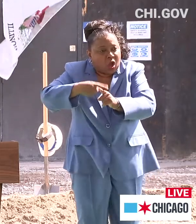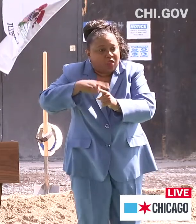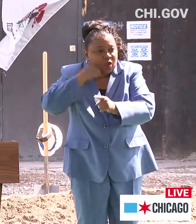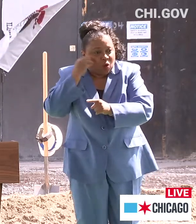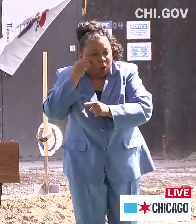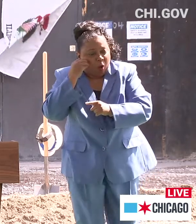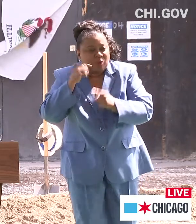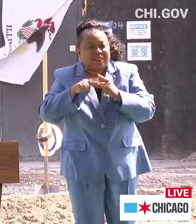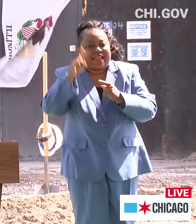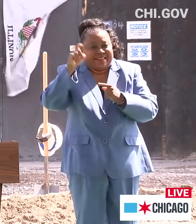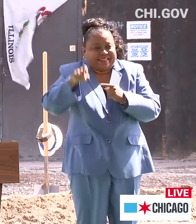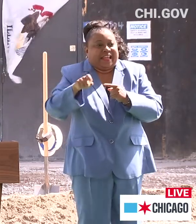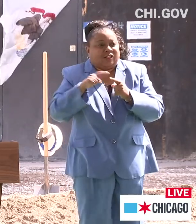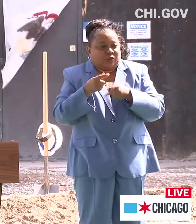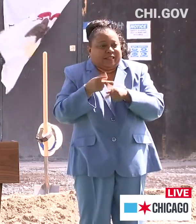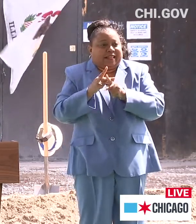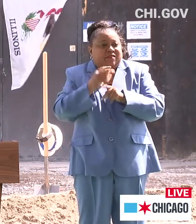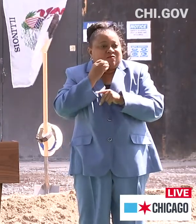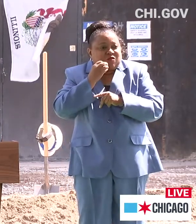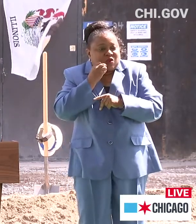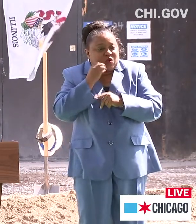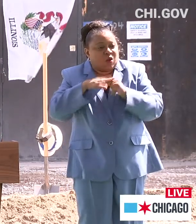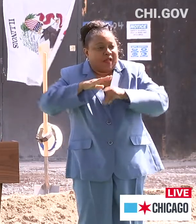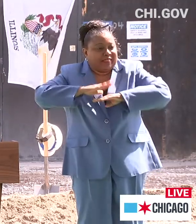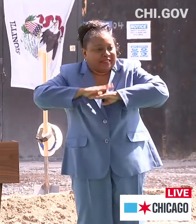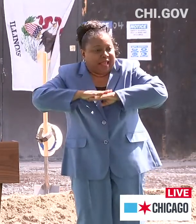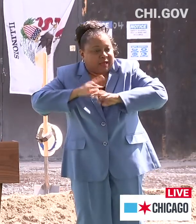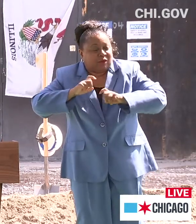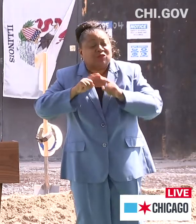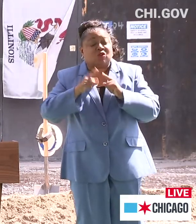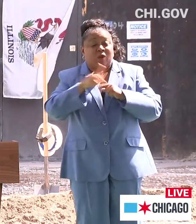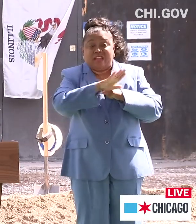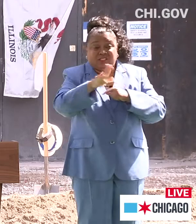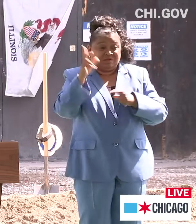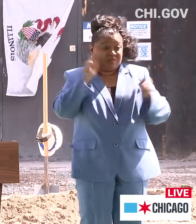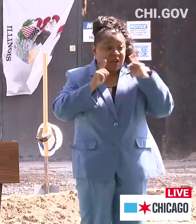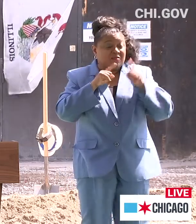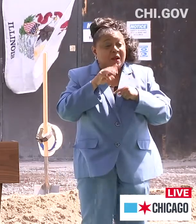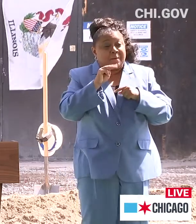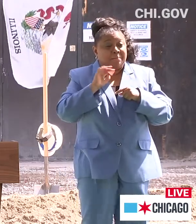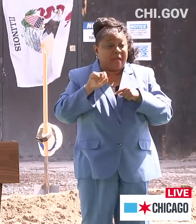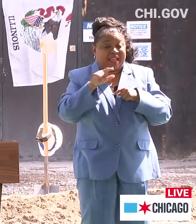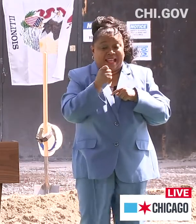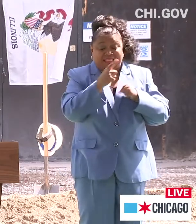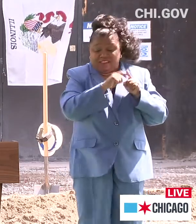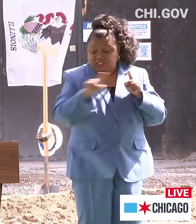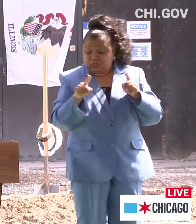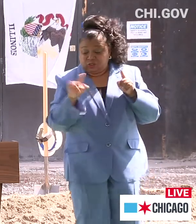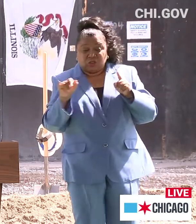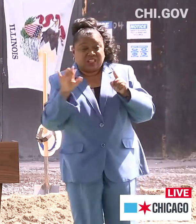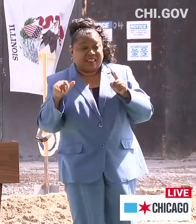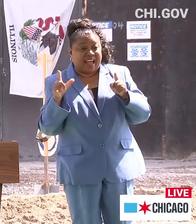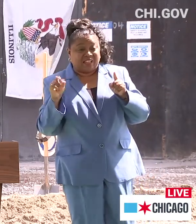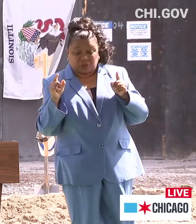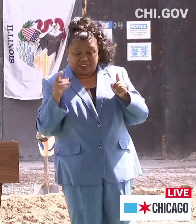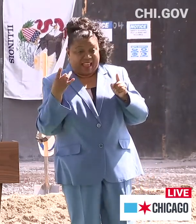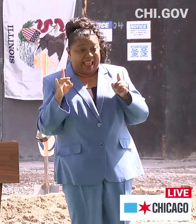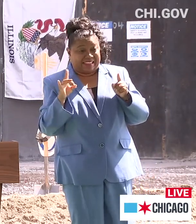homes that they needed to keep food on the table. So as you heard, from May 11th to July